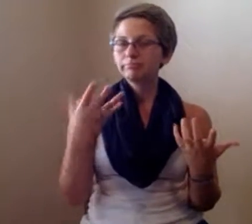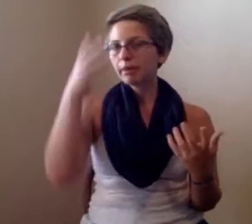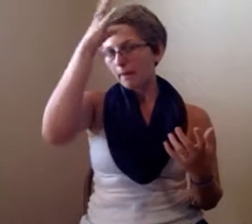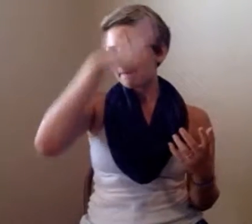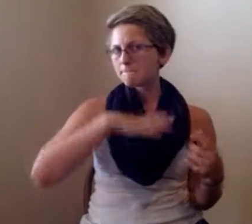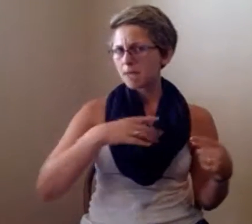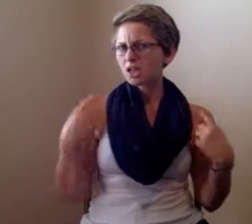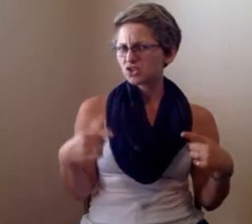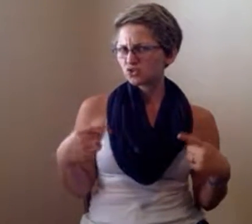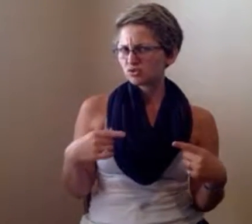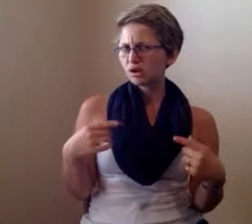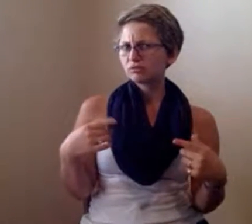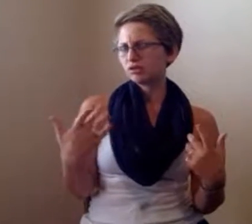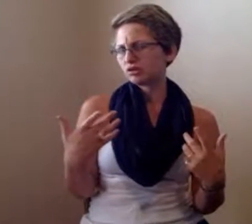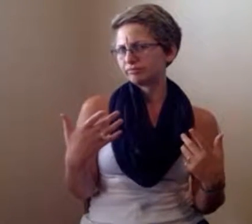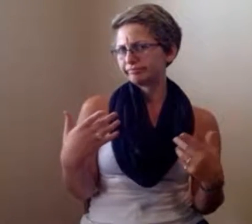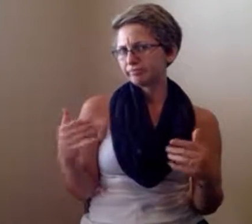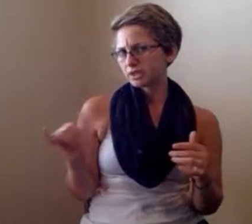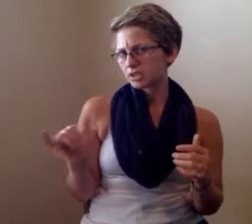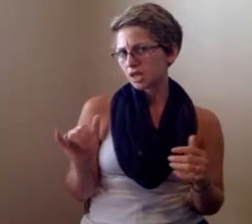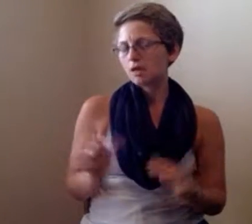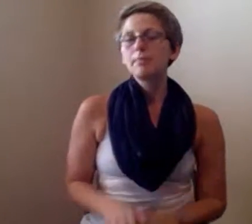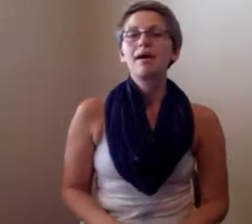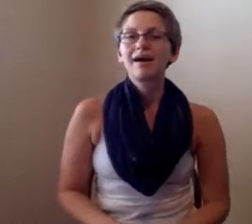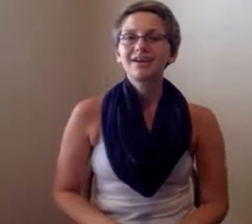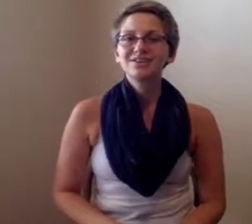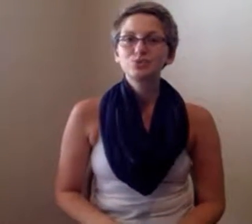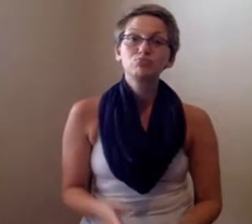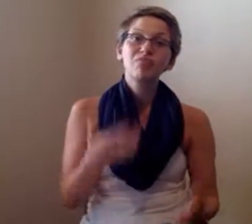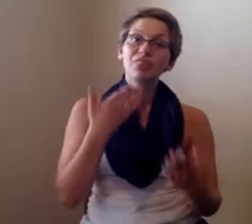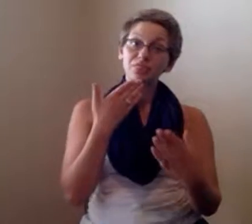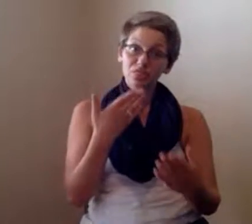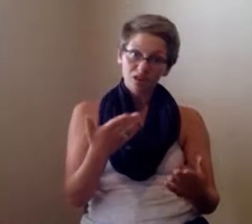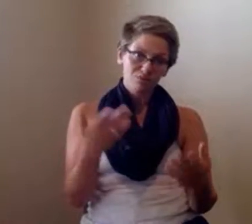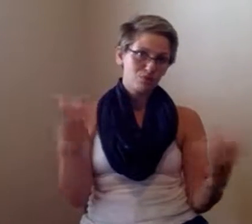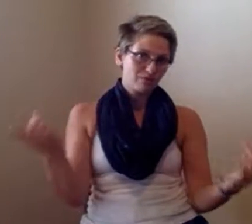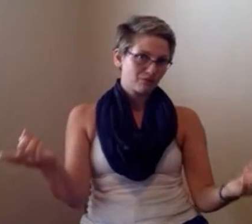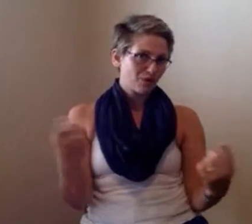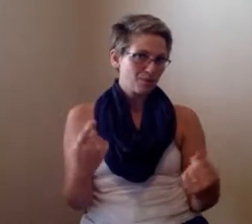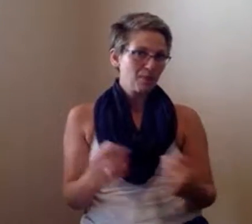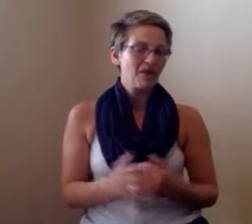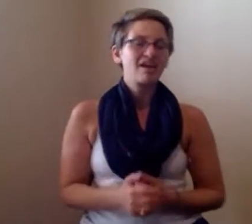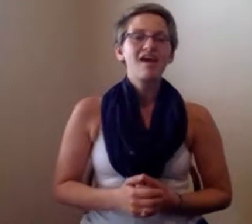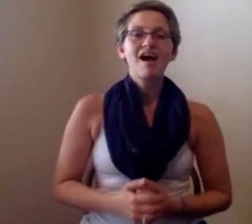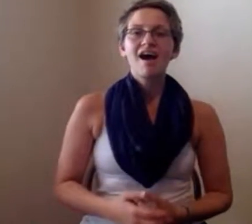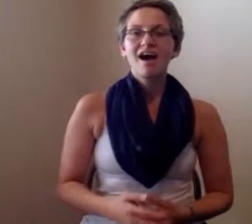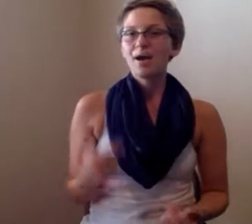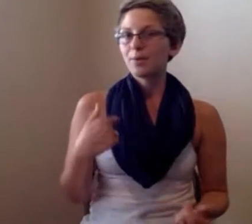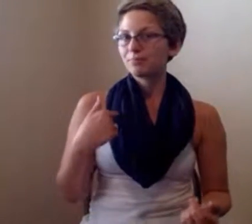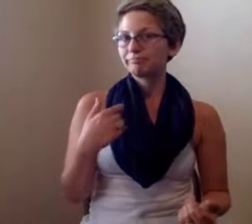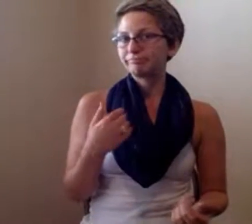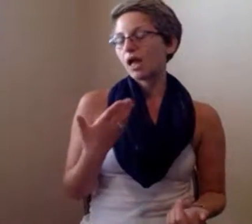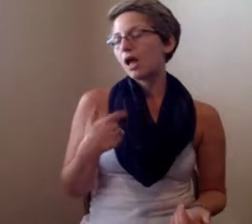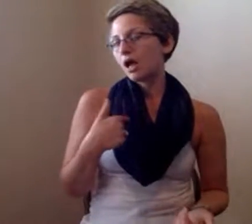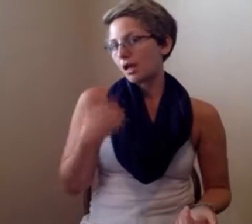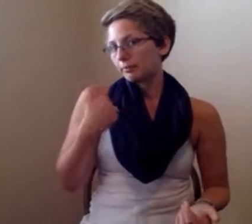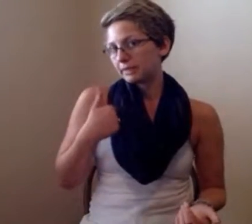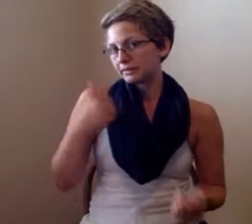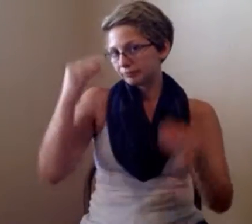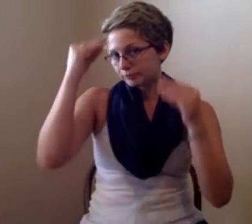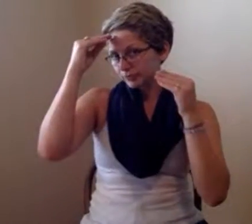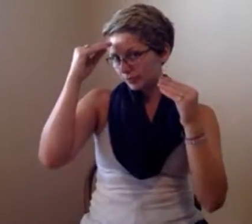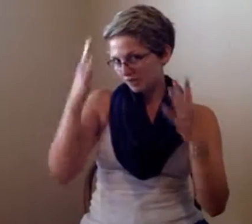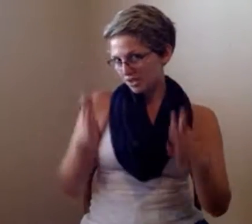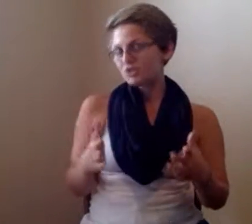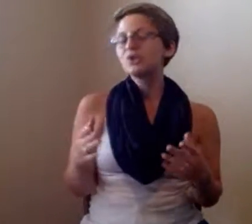newer physicians at Ingalls Hospital, and I'm at Tinley Park. Right now I have an office over there, and shortly I'll be in